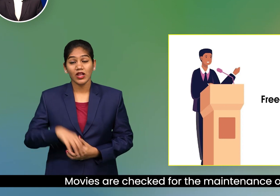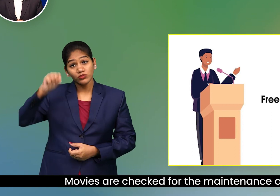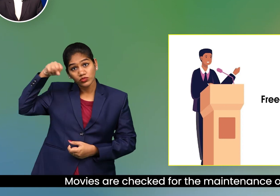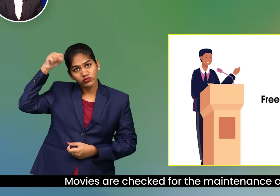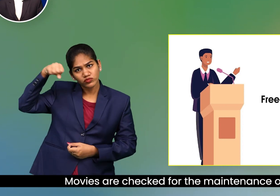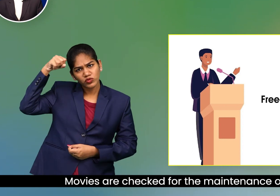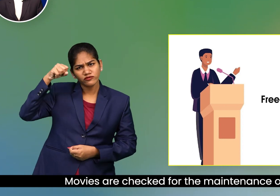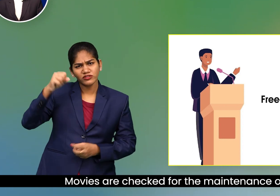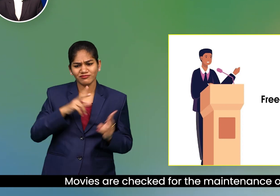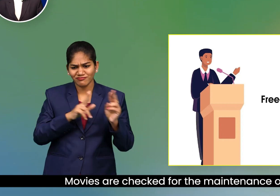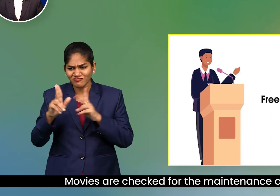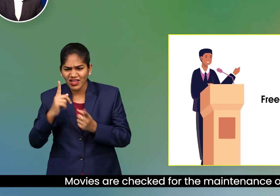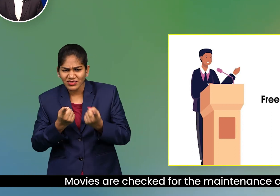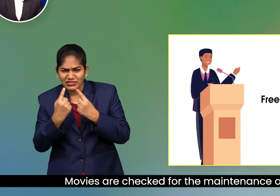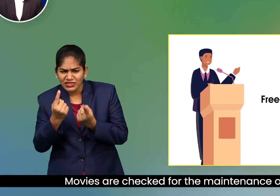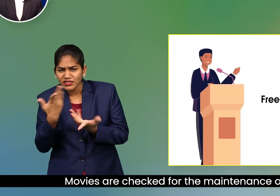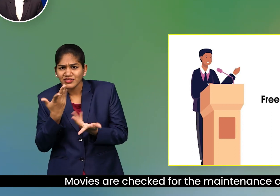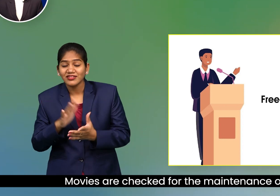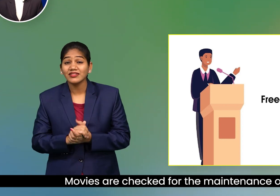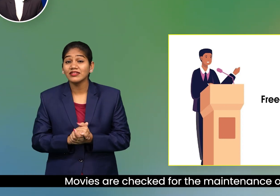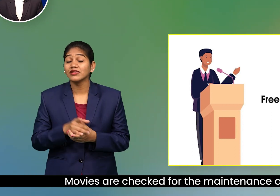Movies are checked for the maintenance of decency.